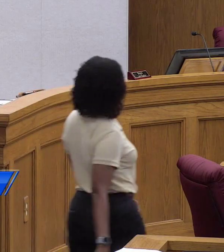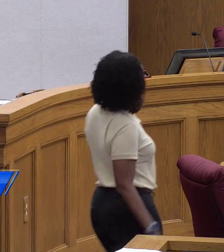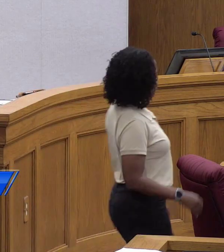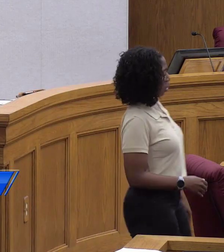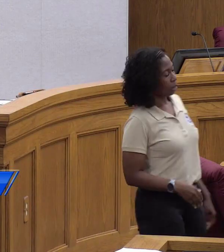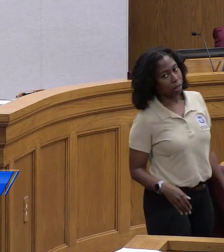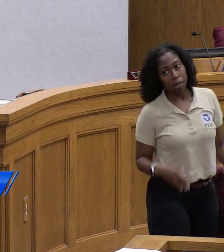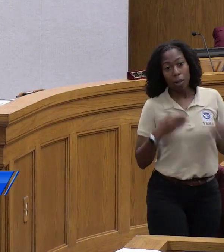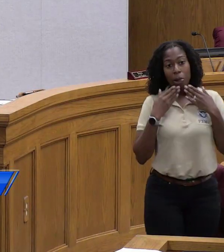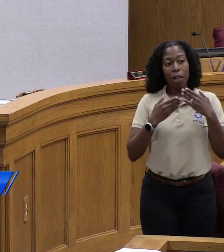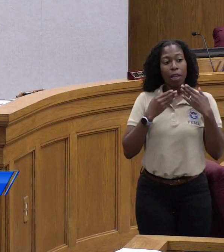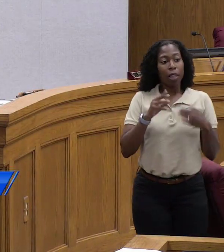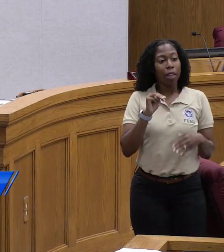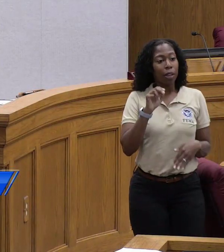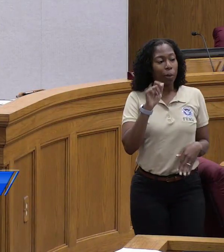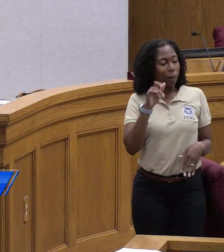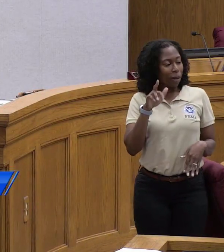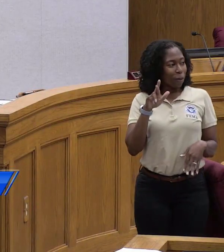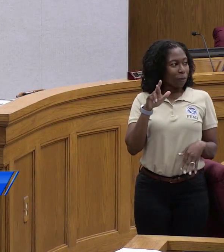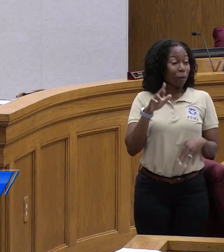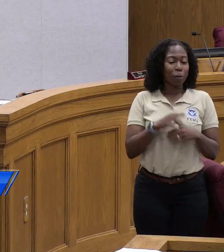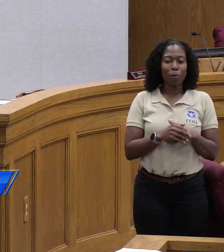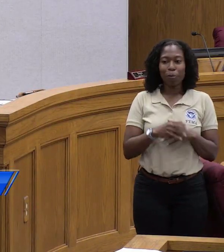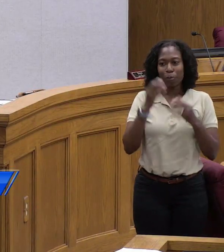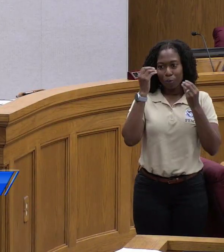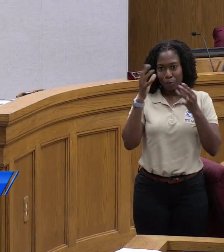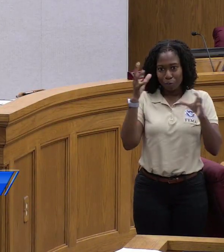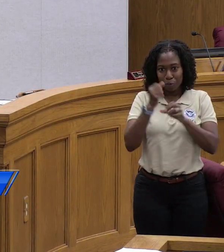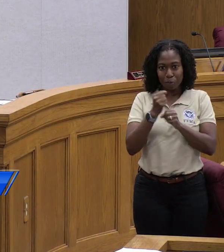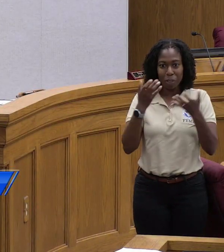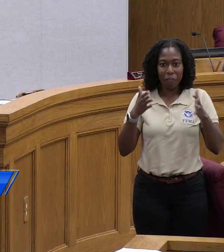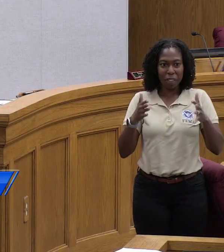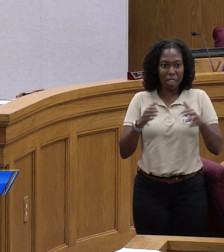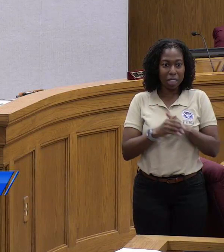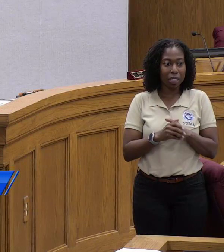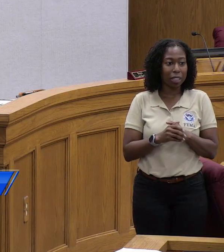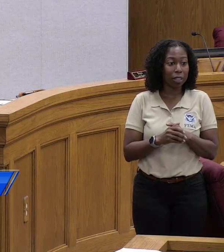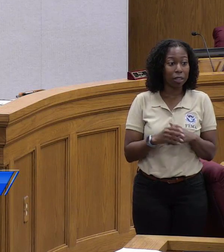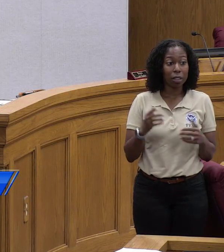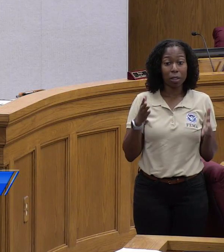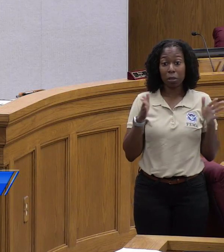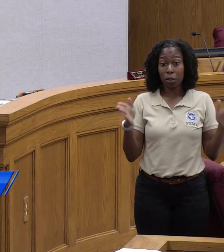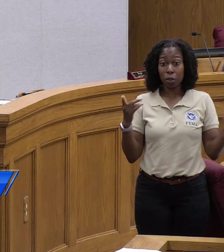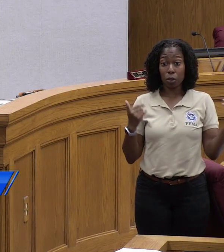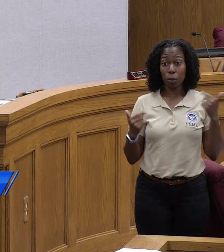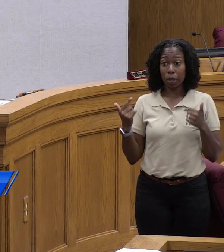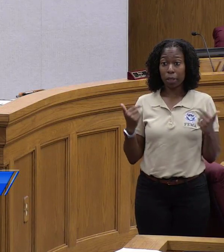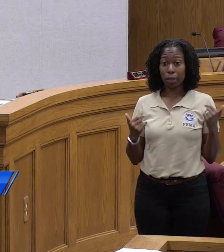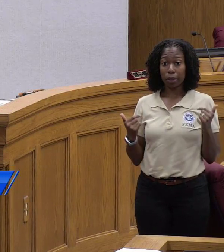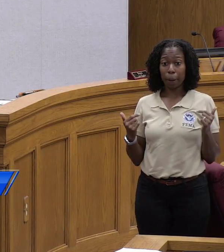Thank you, Mayor. That concludes our briefing for today, unless there are any general questions. Okay.